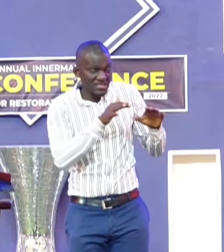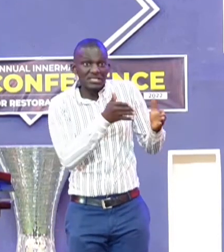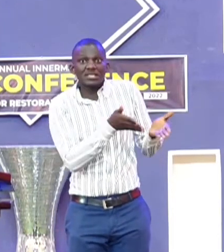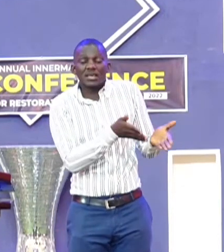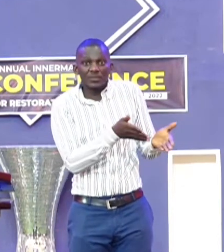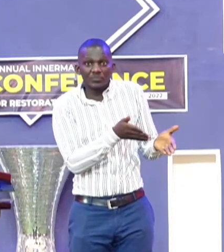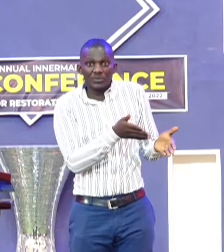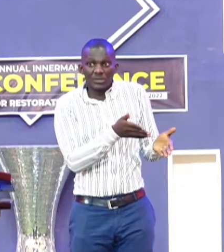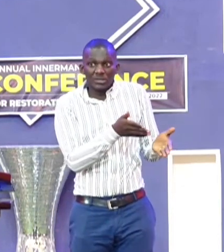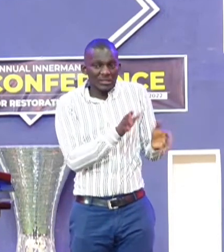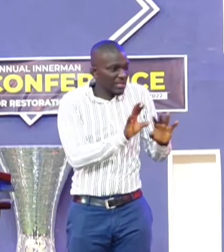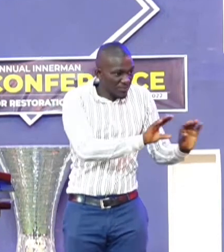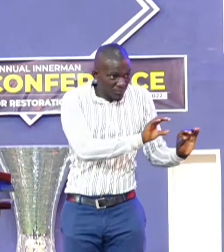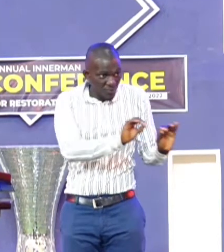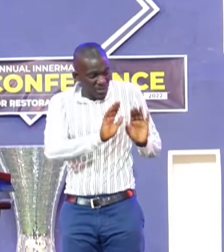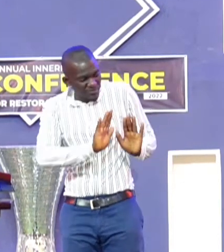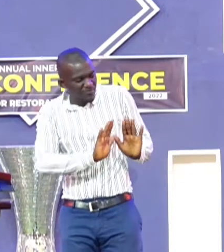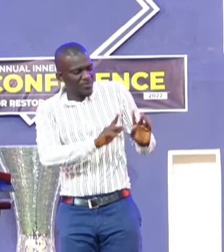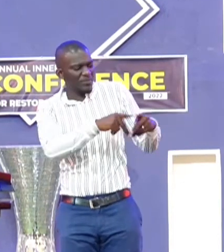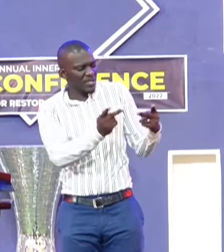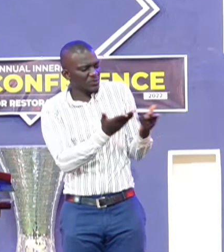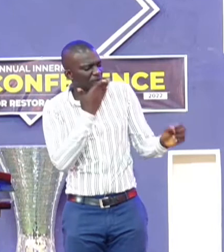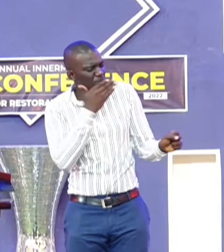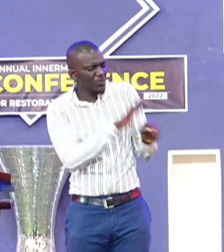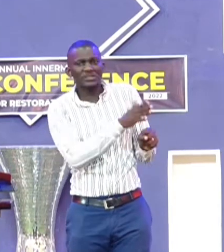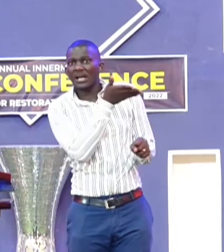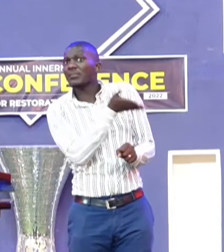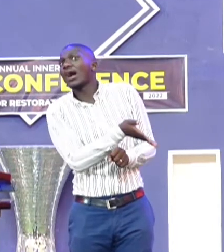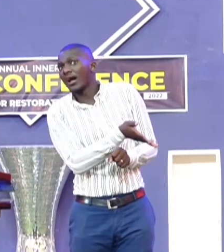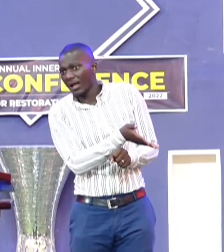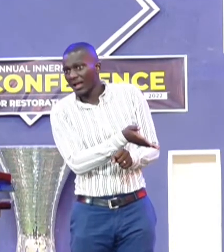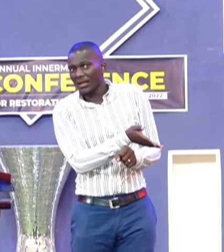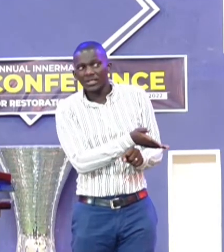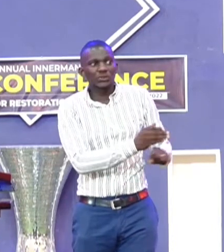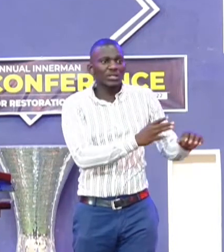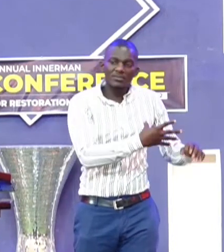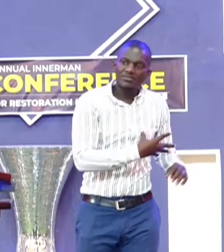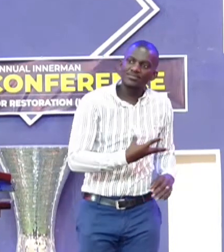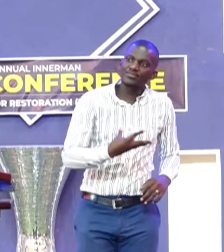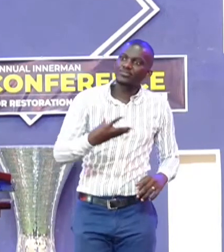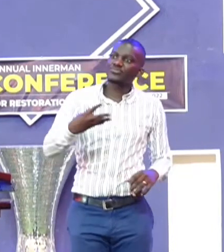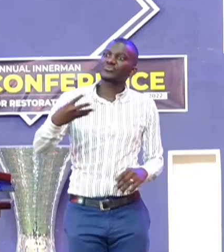blessing was. They left where their promises were.